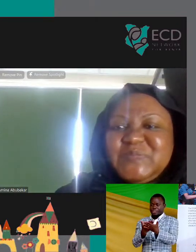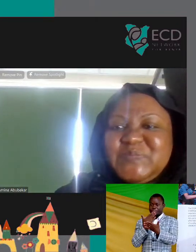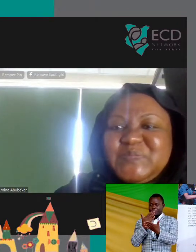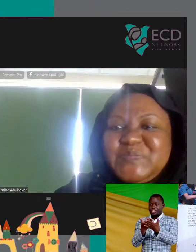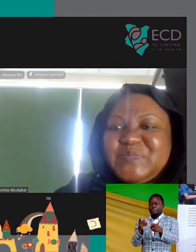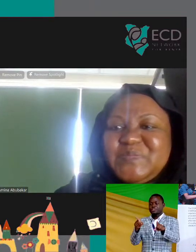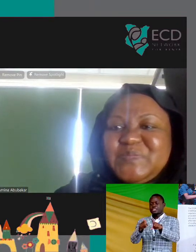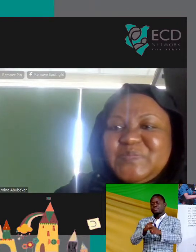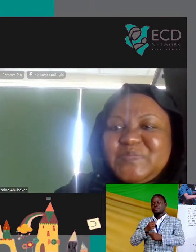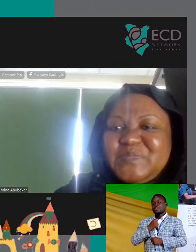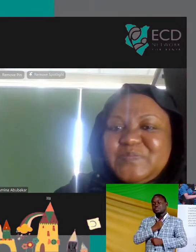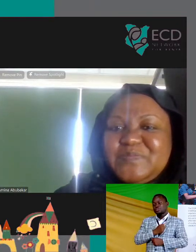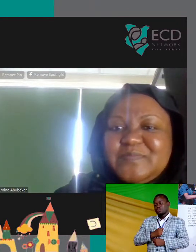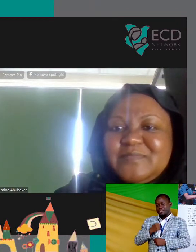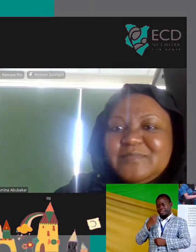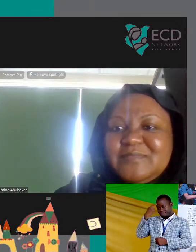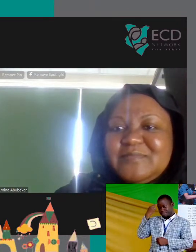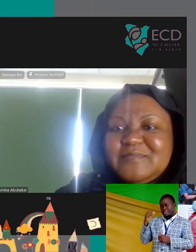hitch.